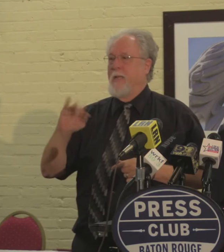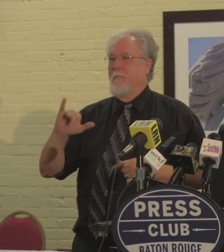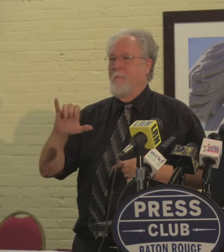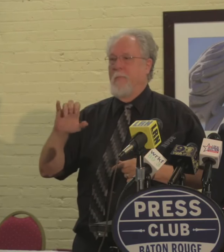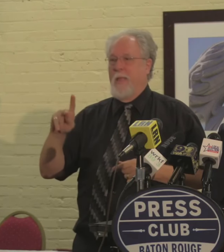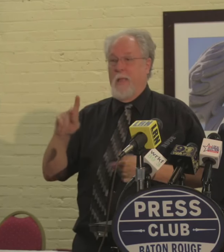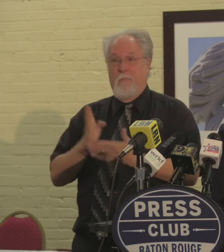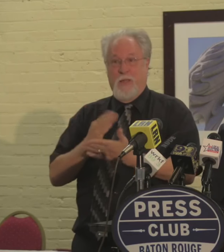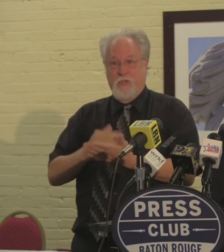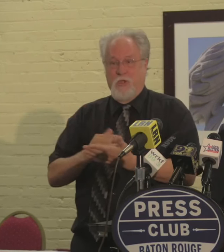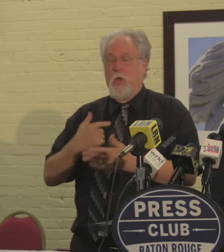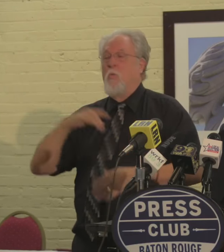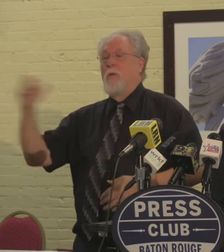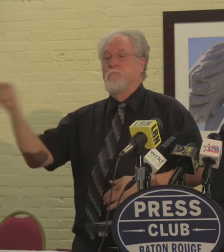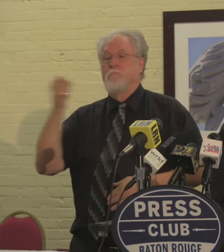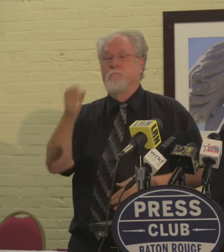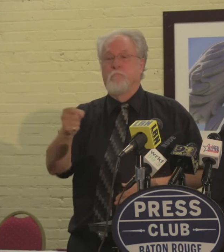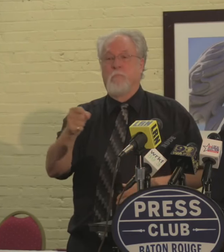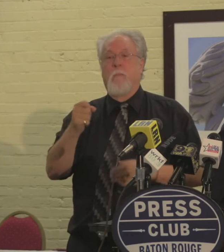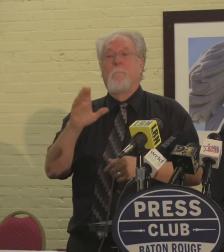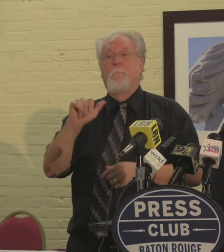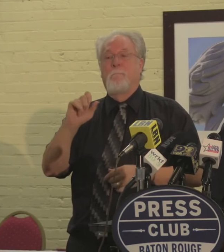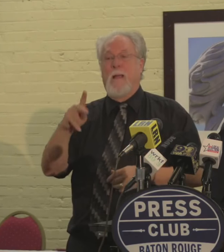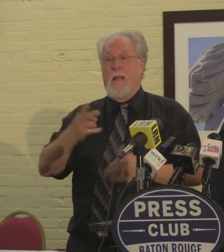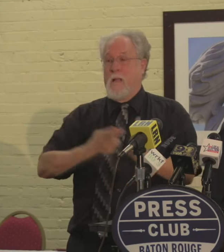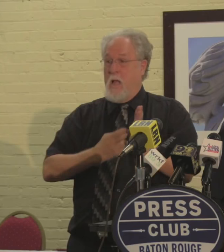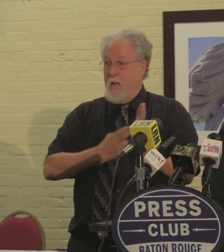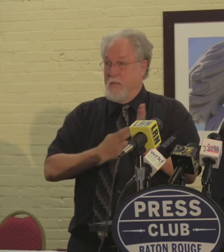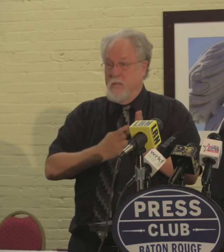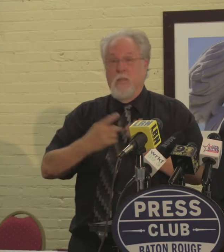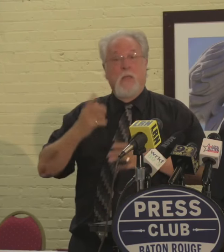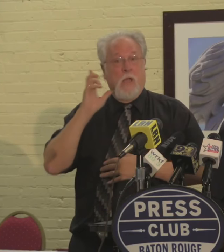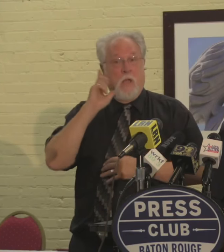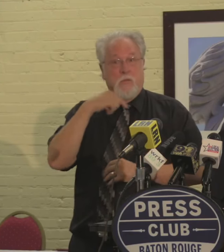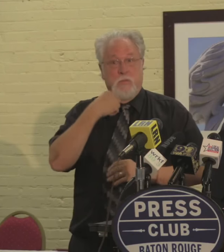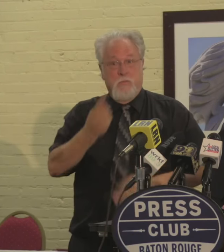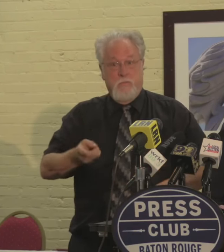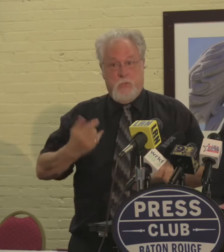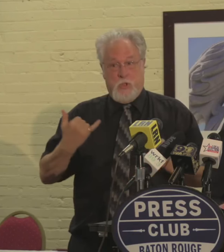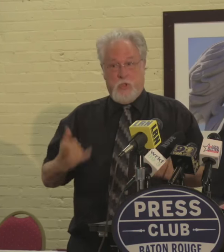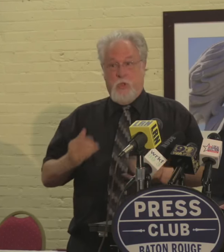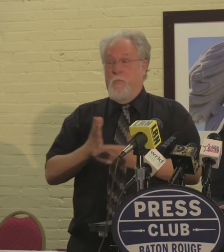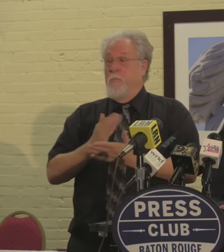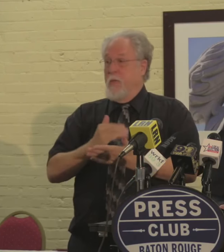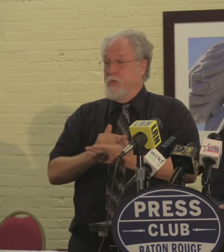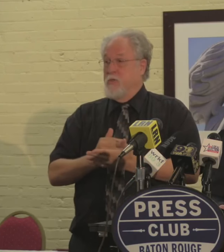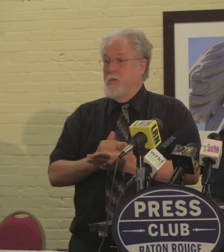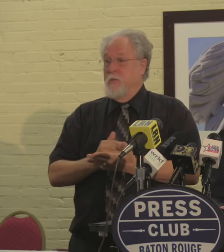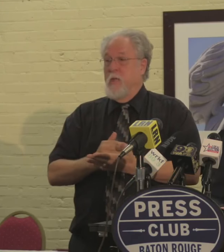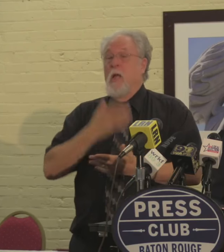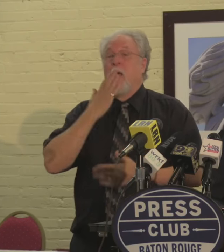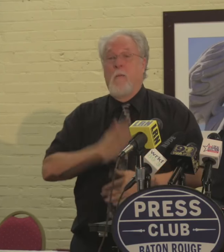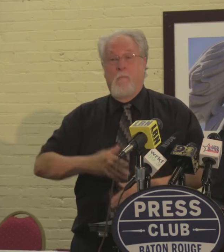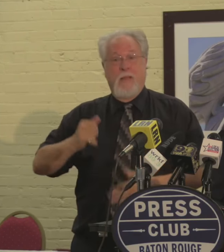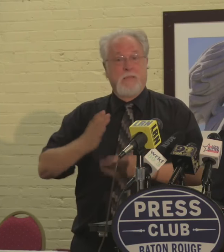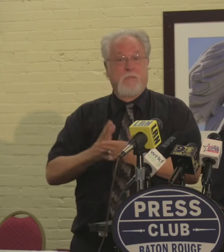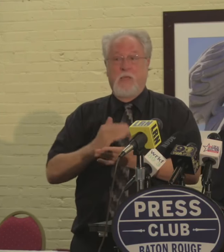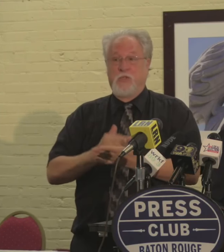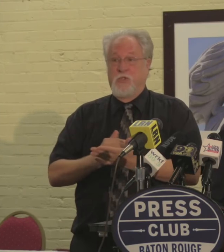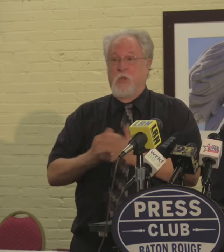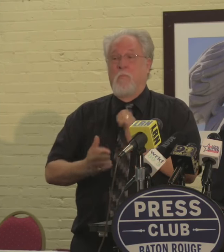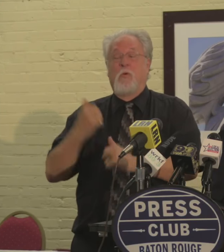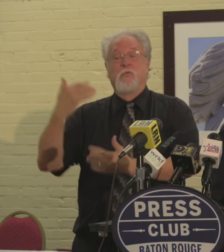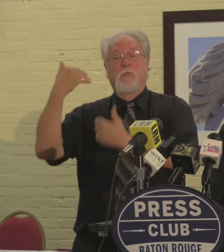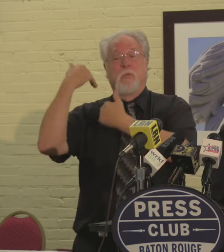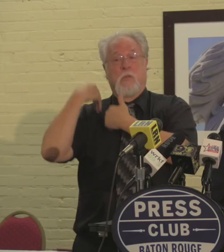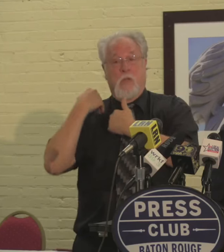budget process. And in fact, I would tell you that the current budget is probably the best budget, the most